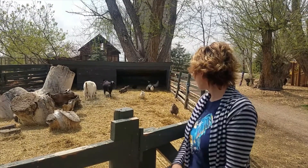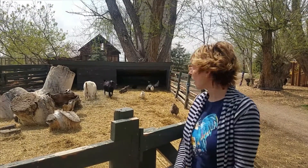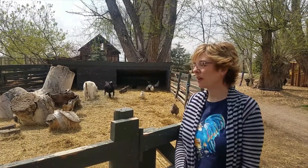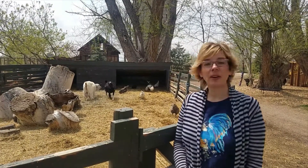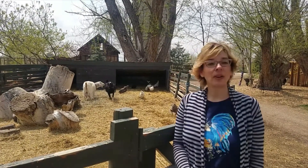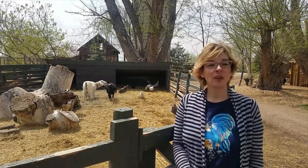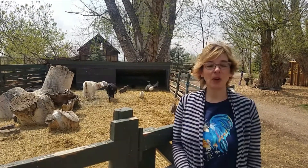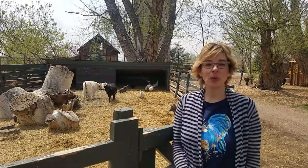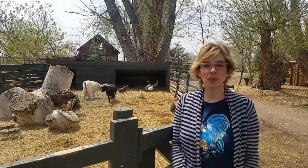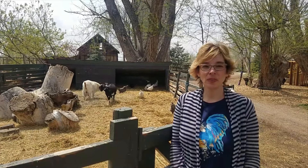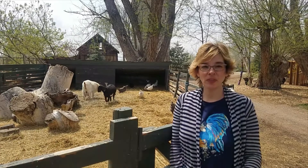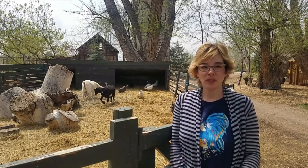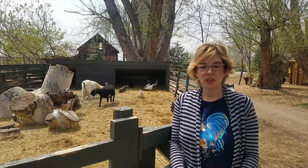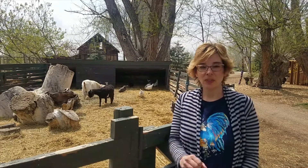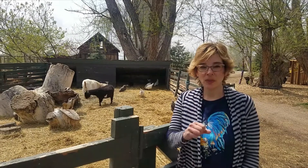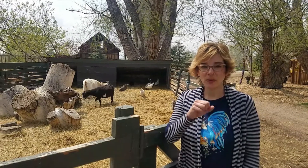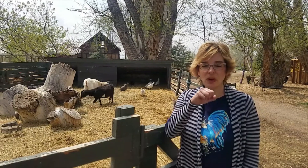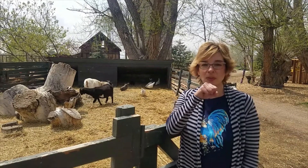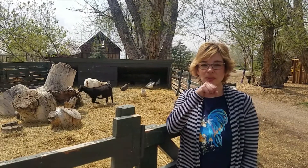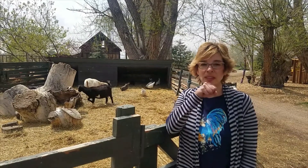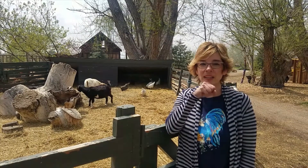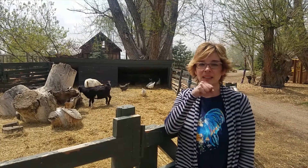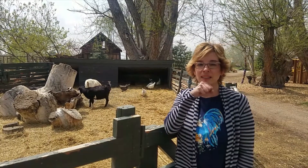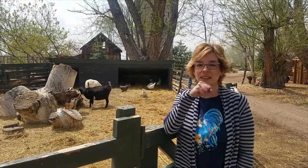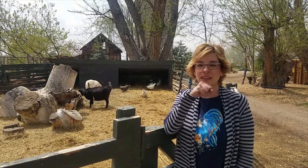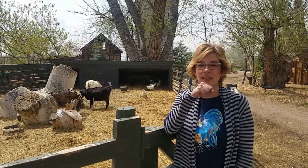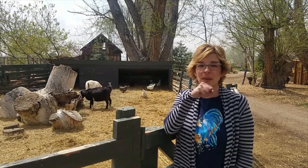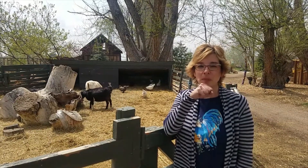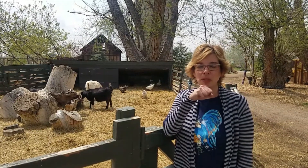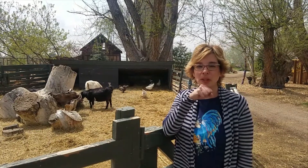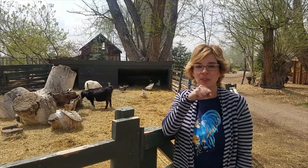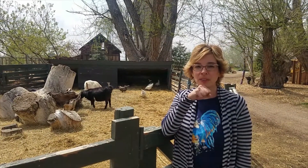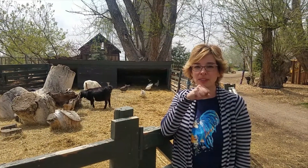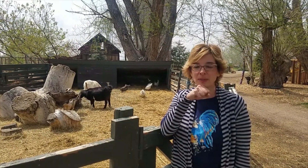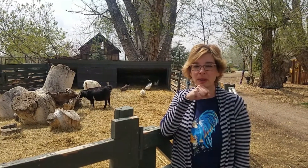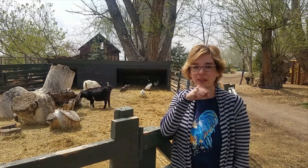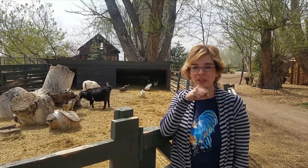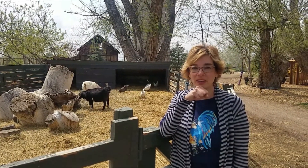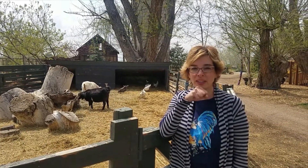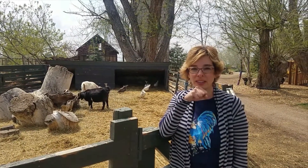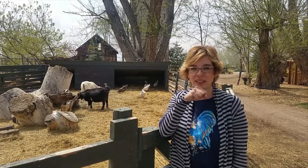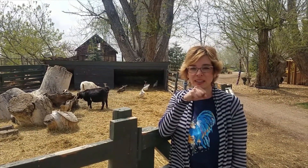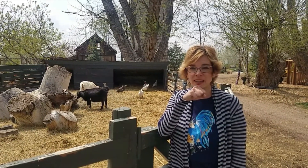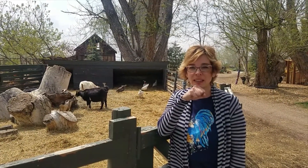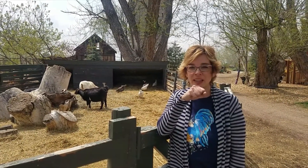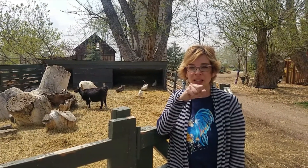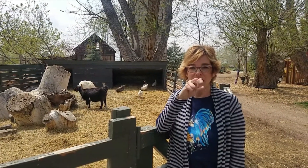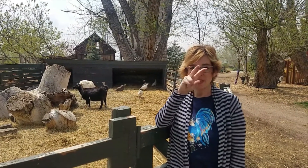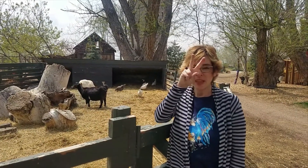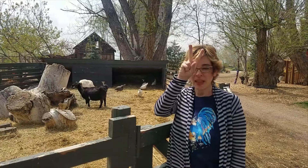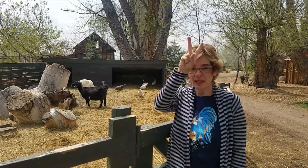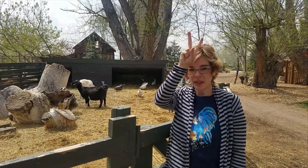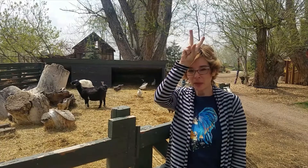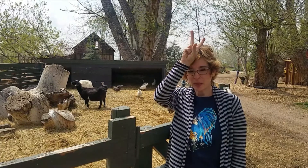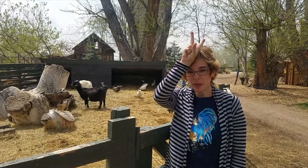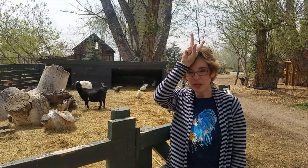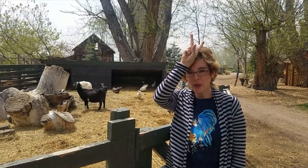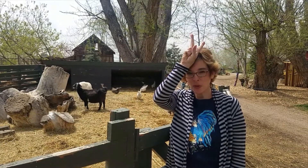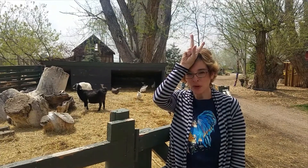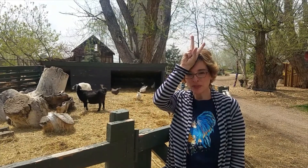our goats. So goat is putting your fist by your chin and then putting horns. This